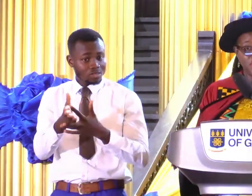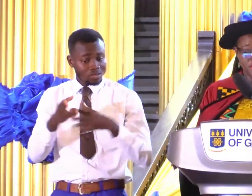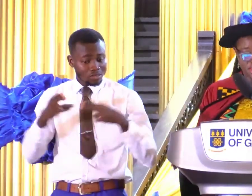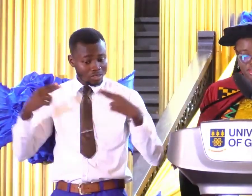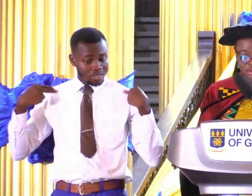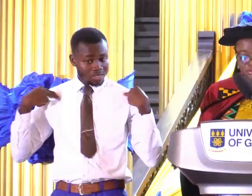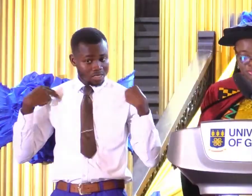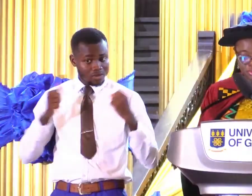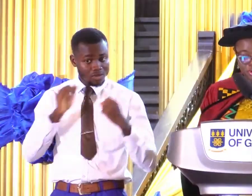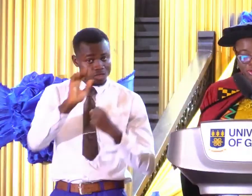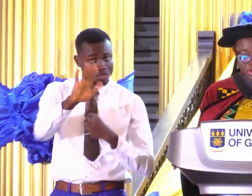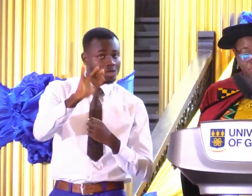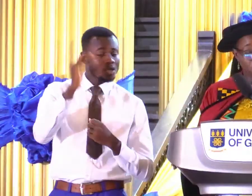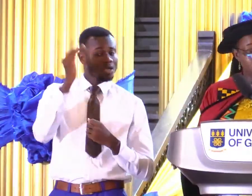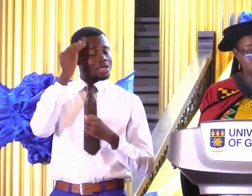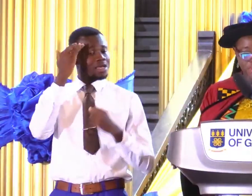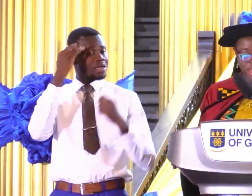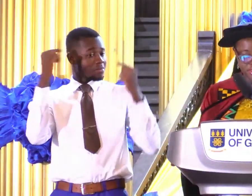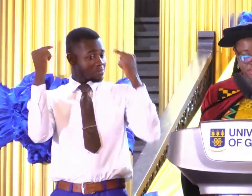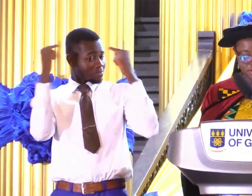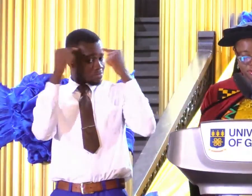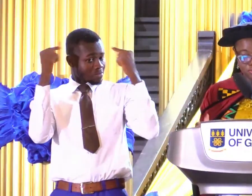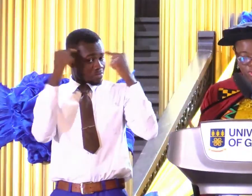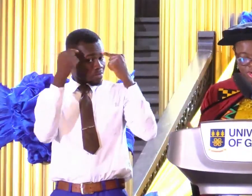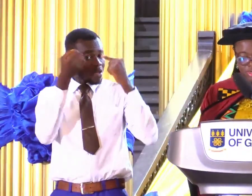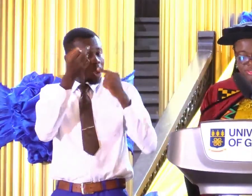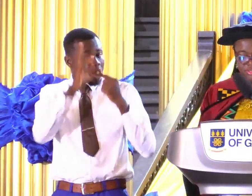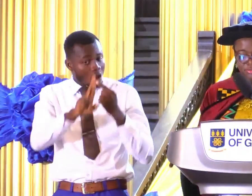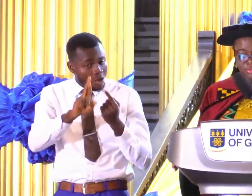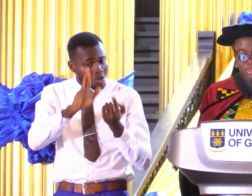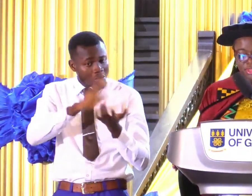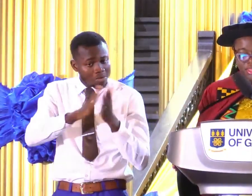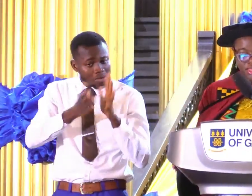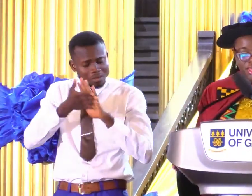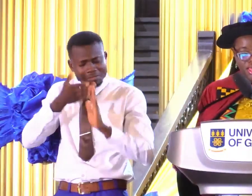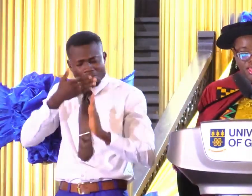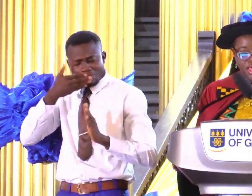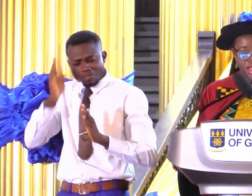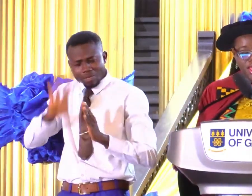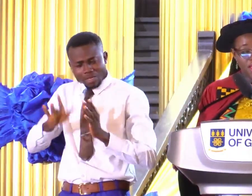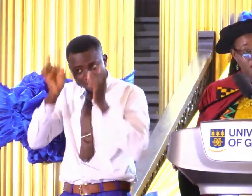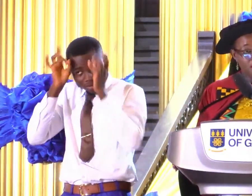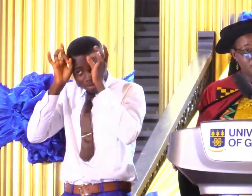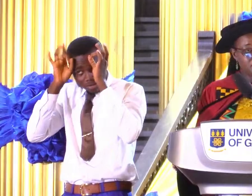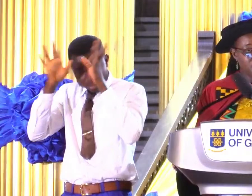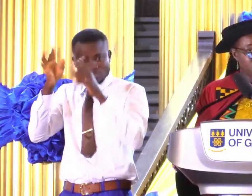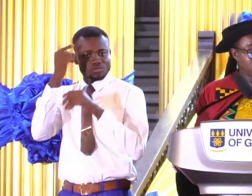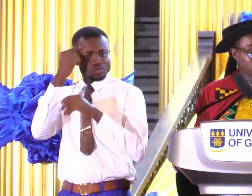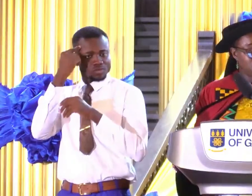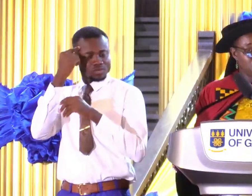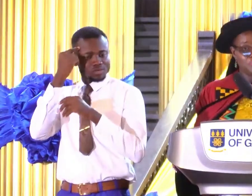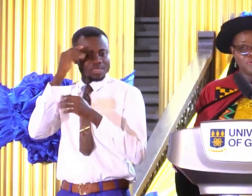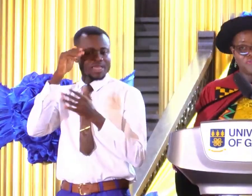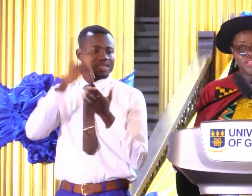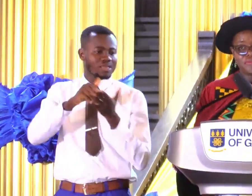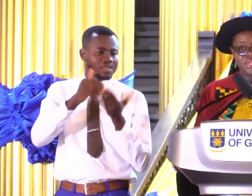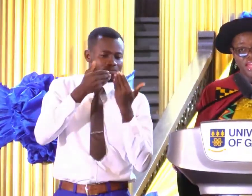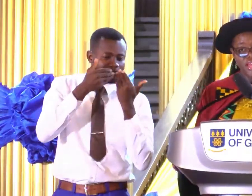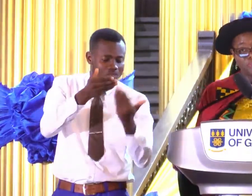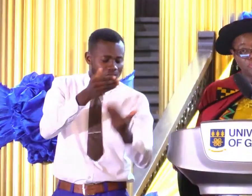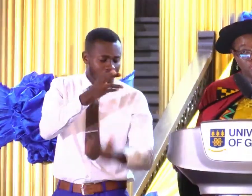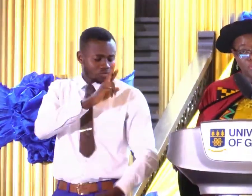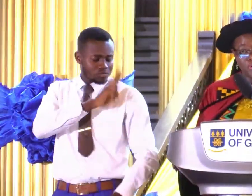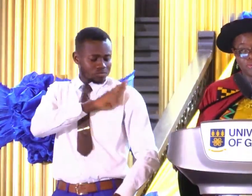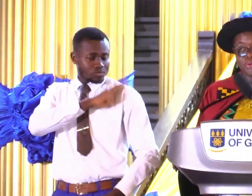your headache or you getting worse. And thanks to Professor